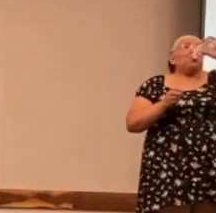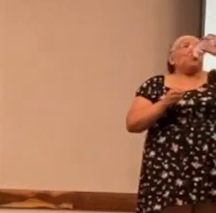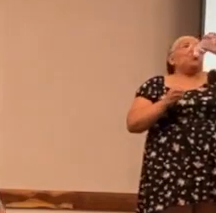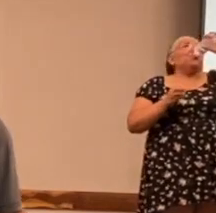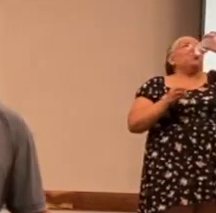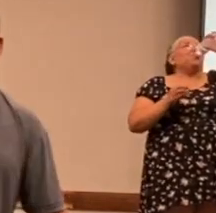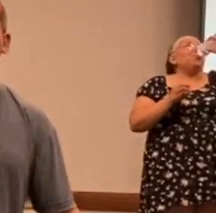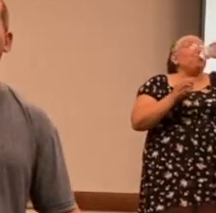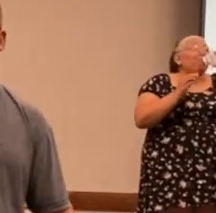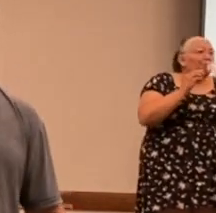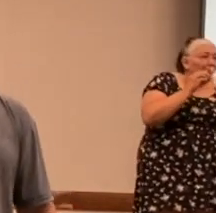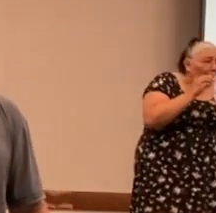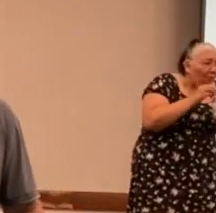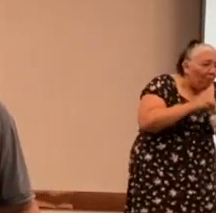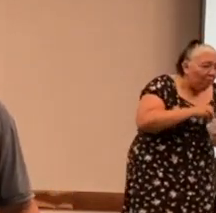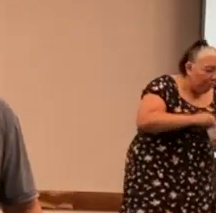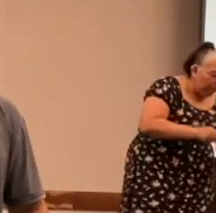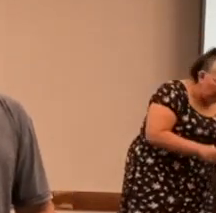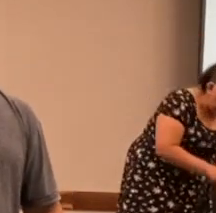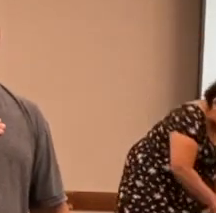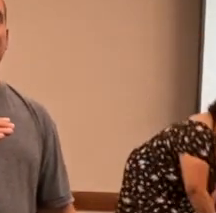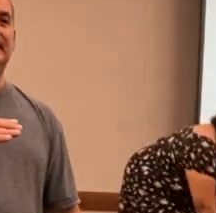Some of us are going to have to